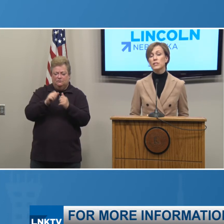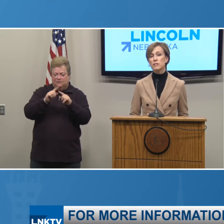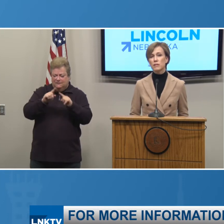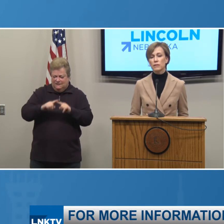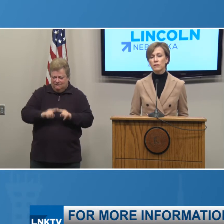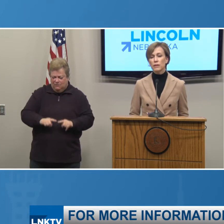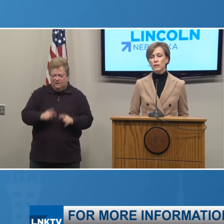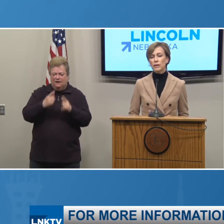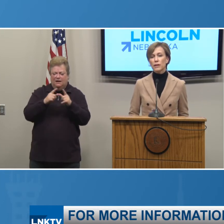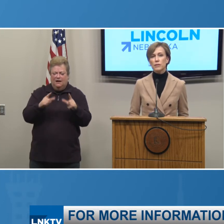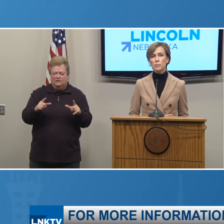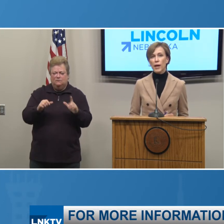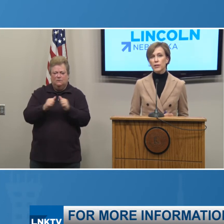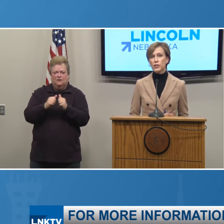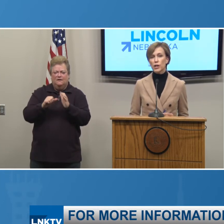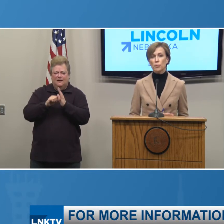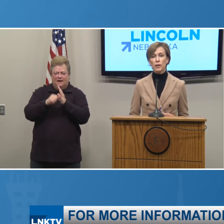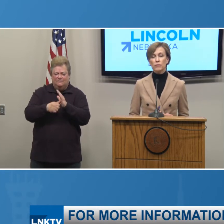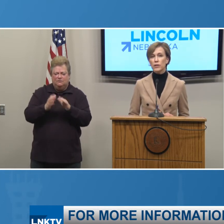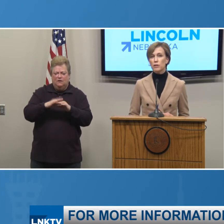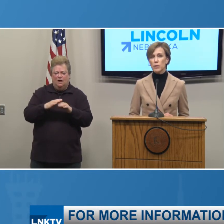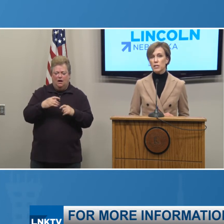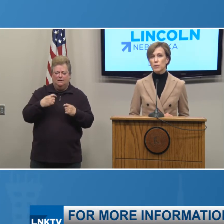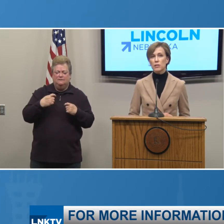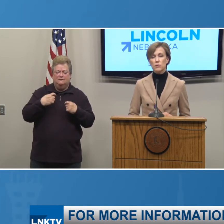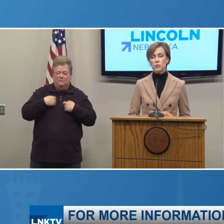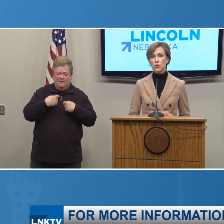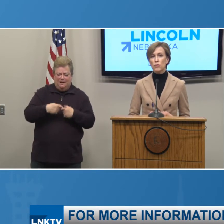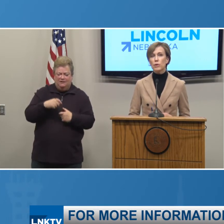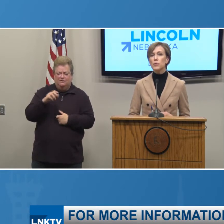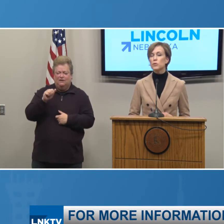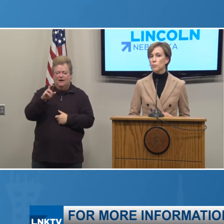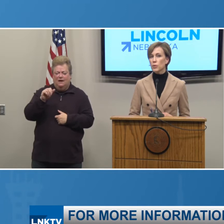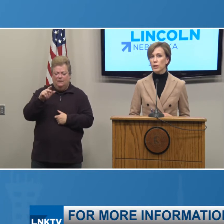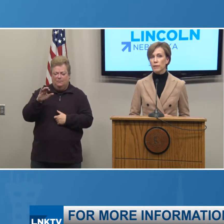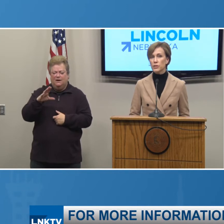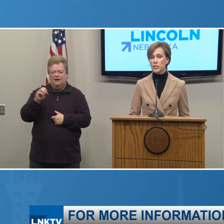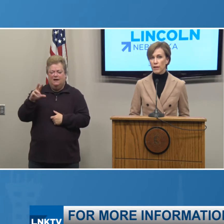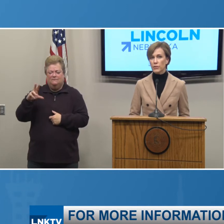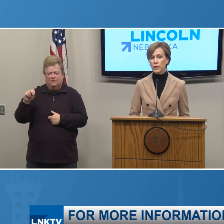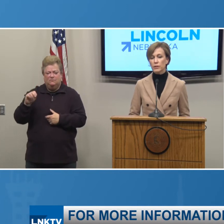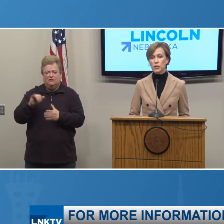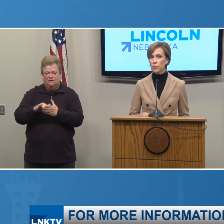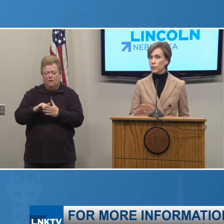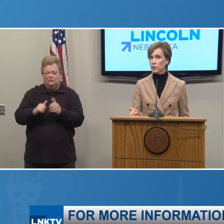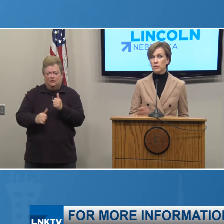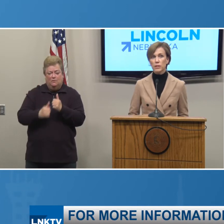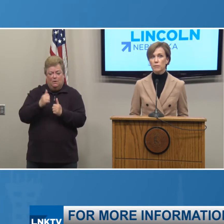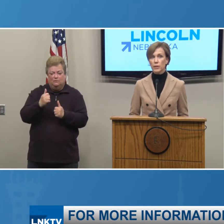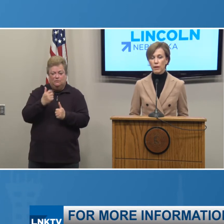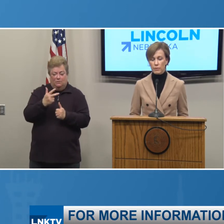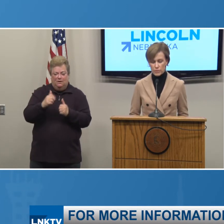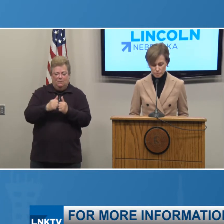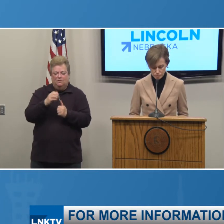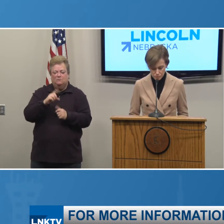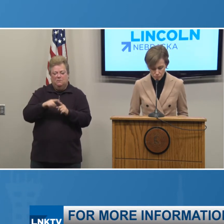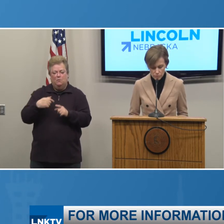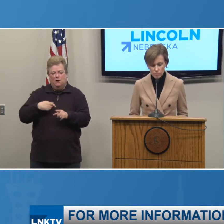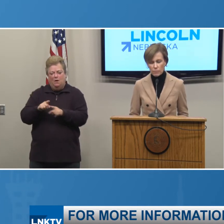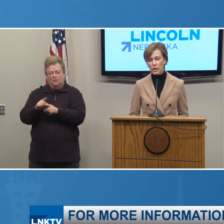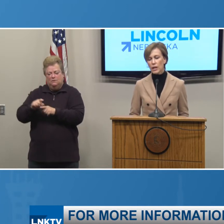with an emphasis on Spanish, Arabic, and Vietnamese because those are the 3 most spoken languages after English, but we also did them in